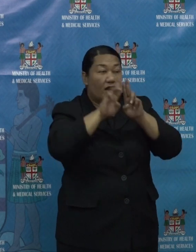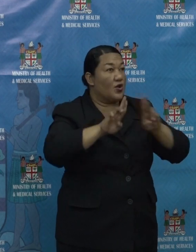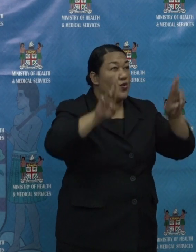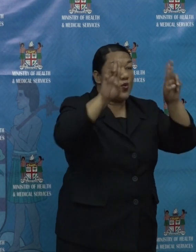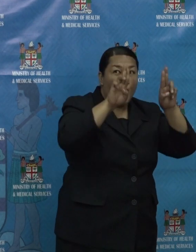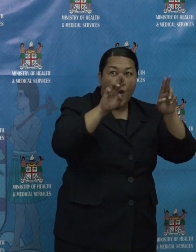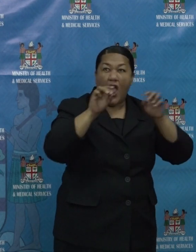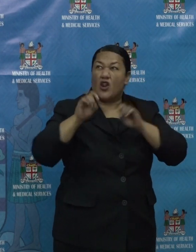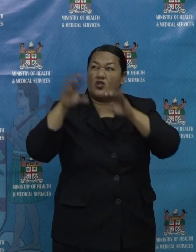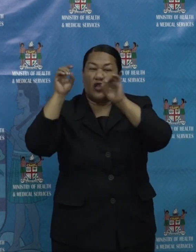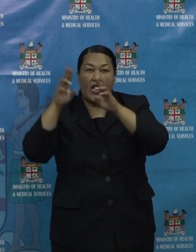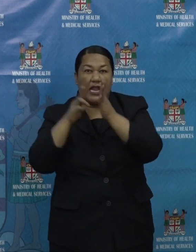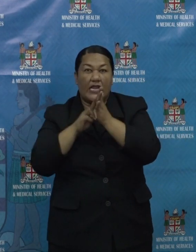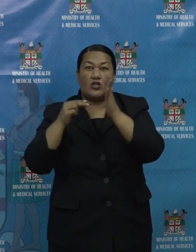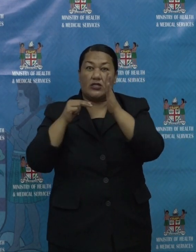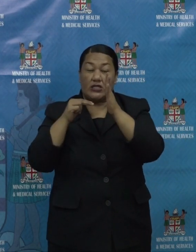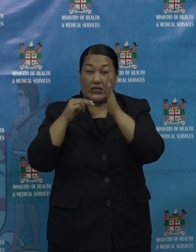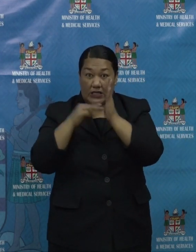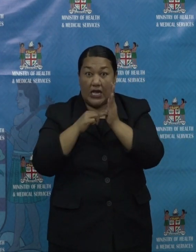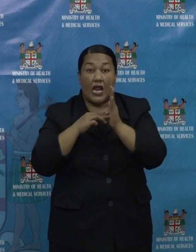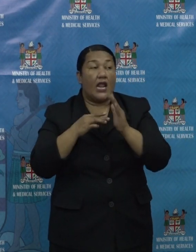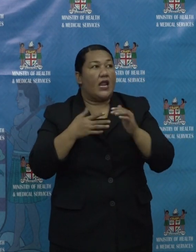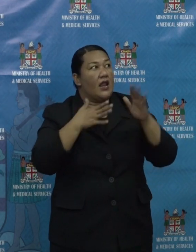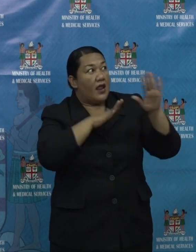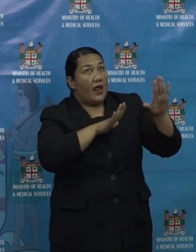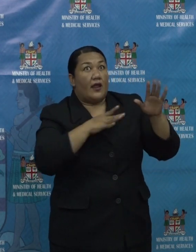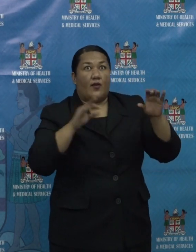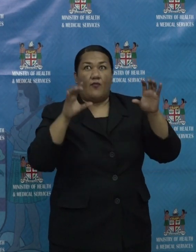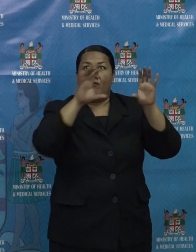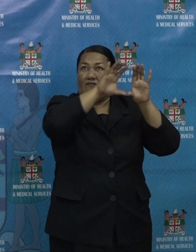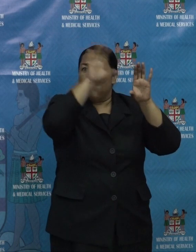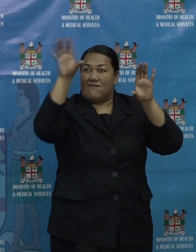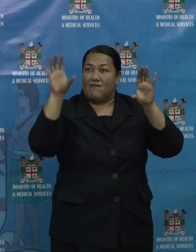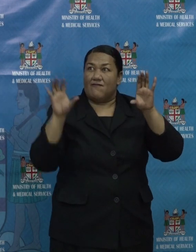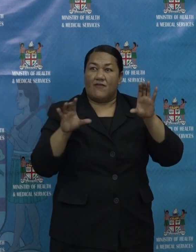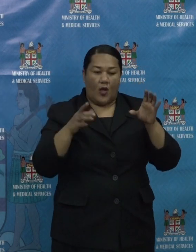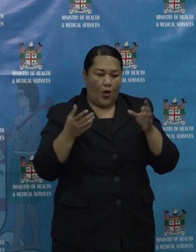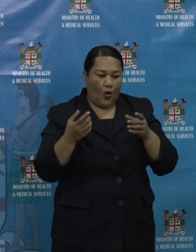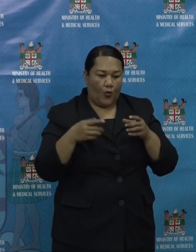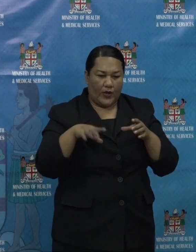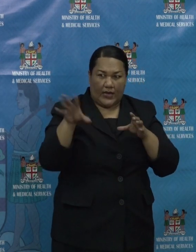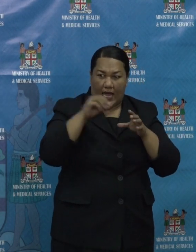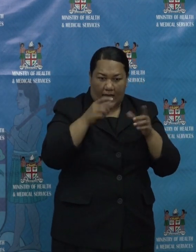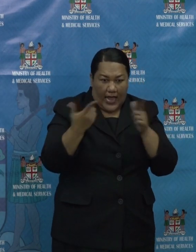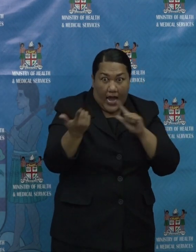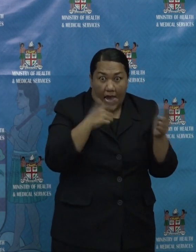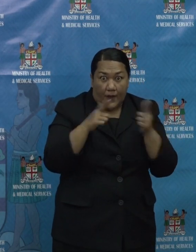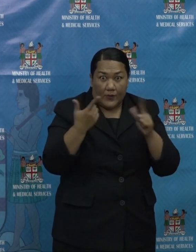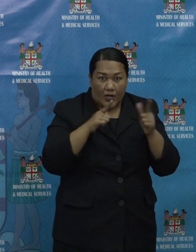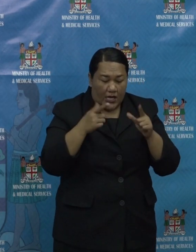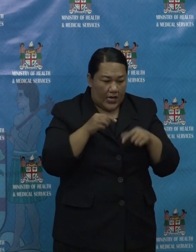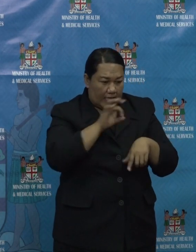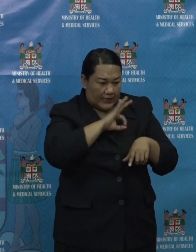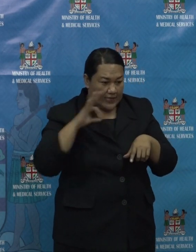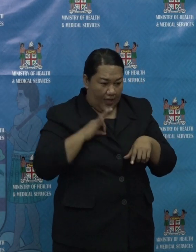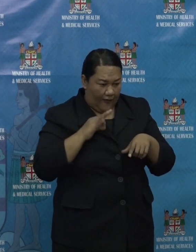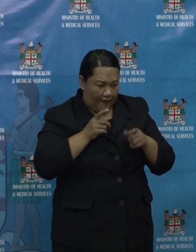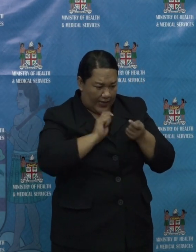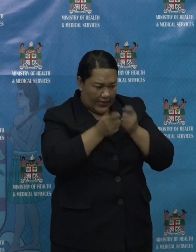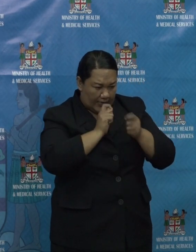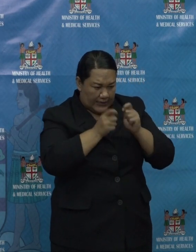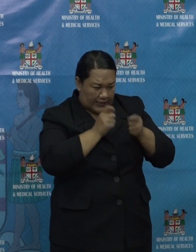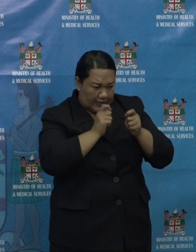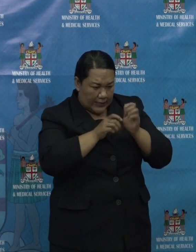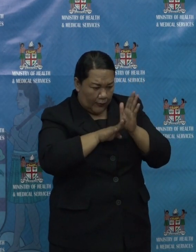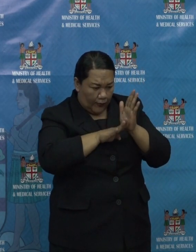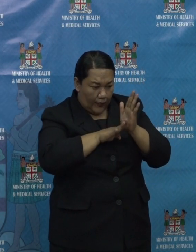we increased our capacity. That included taking on more laboratory staff and included increasing our testing